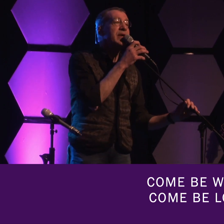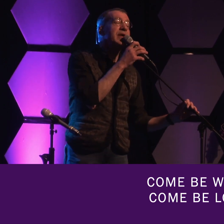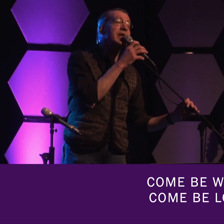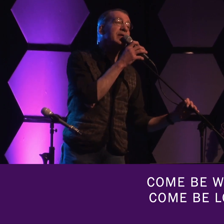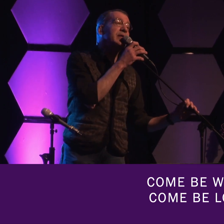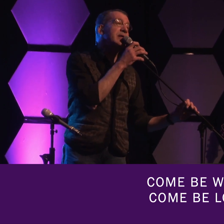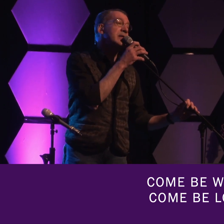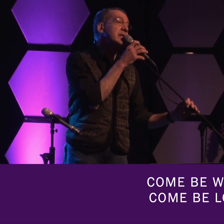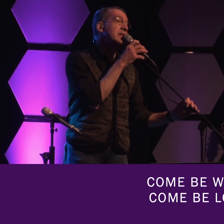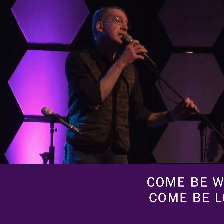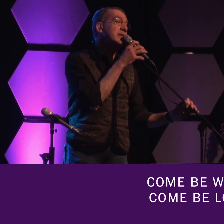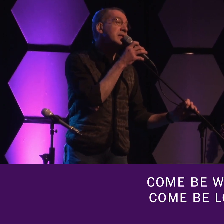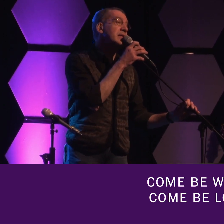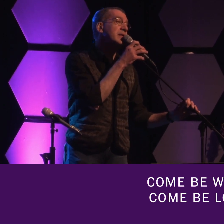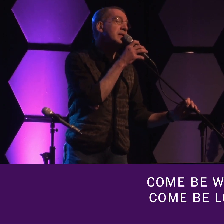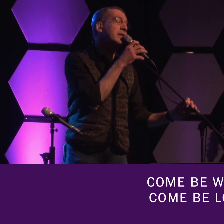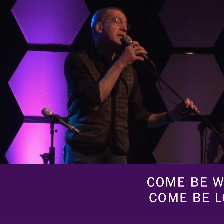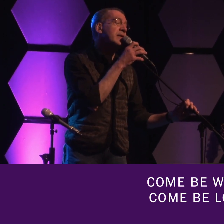Come be